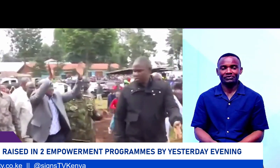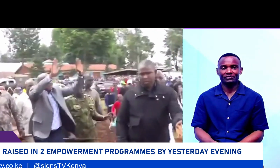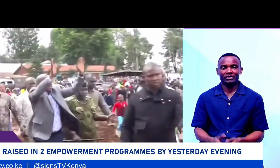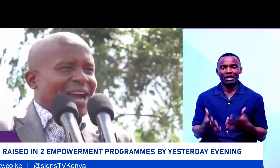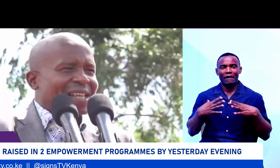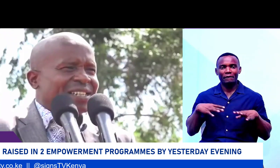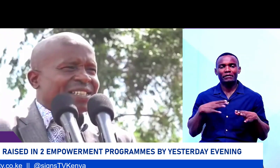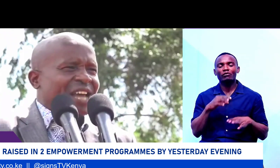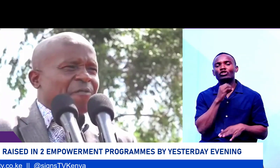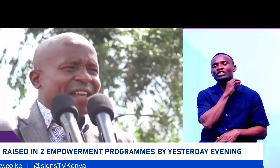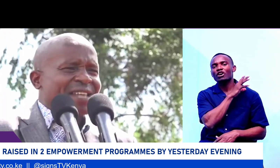Ati nitaifanya,